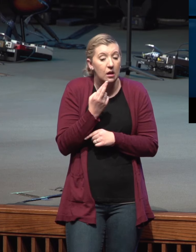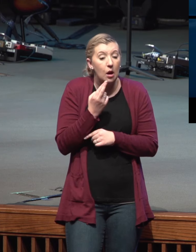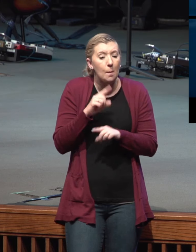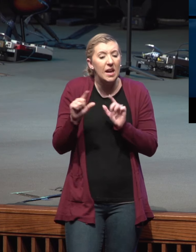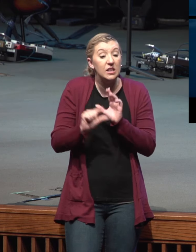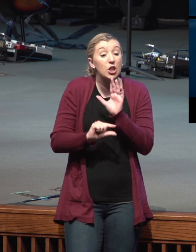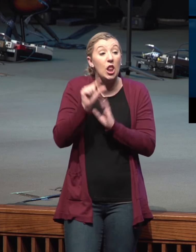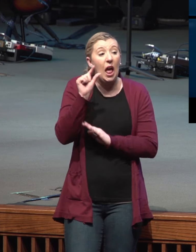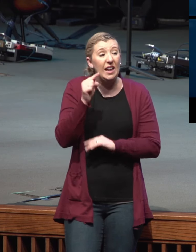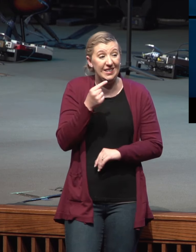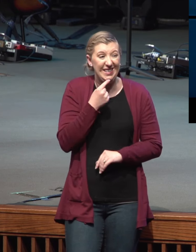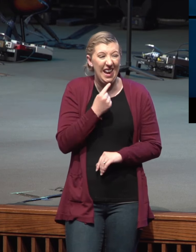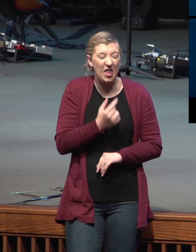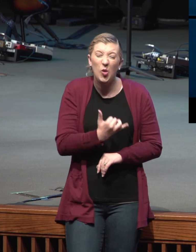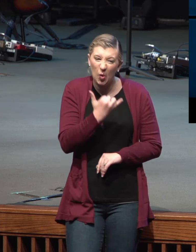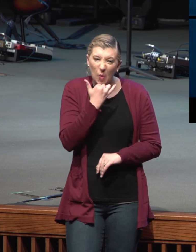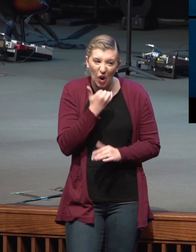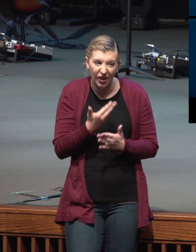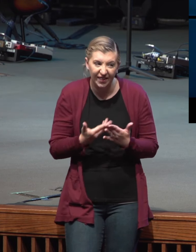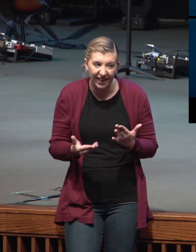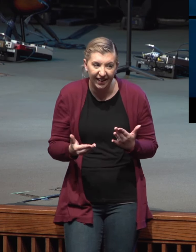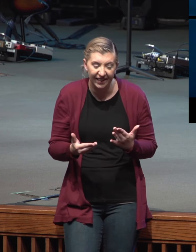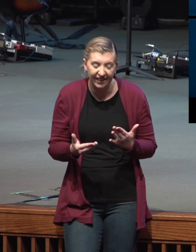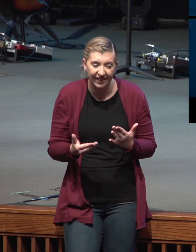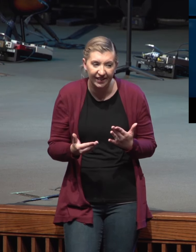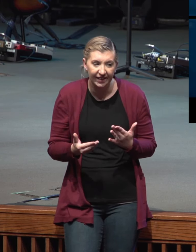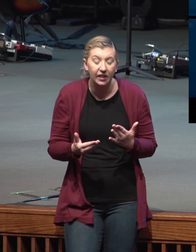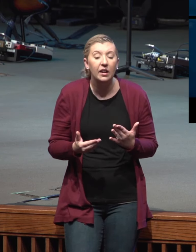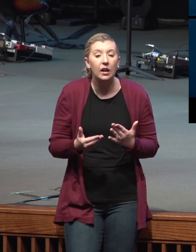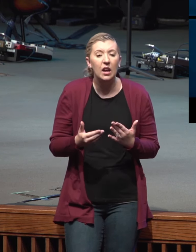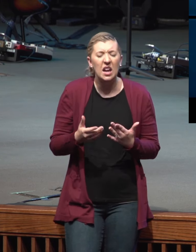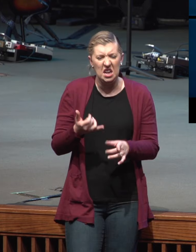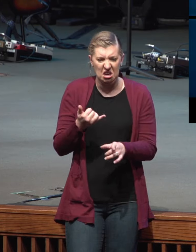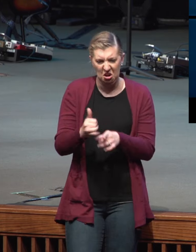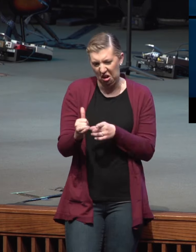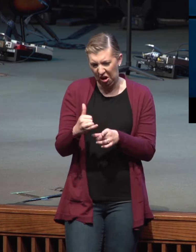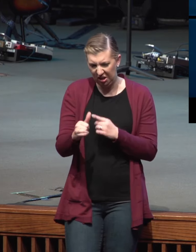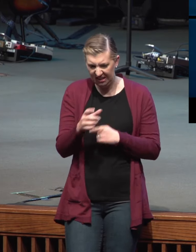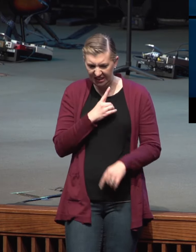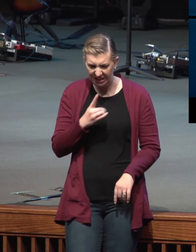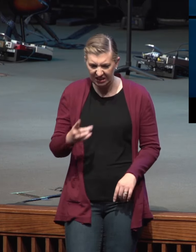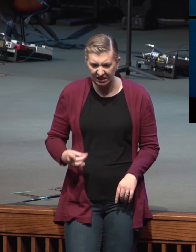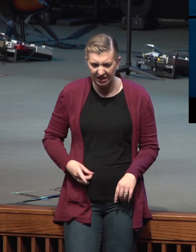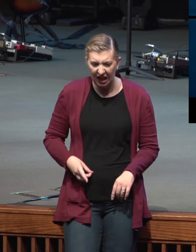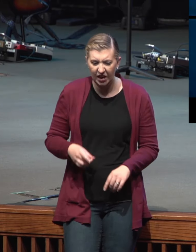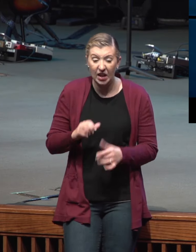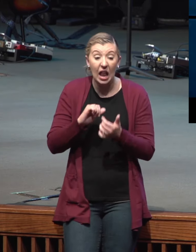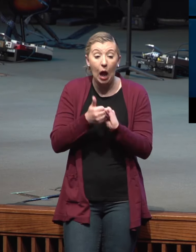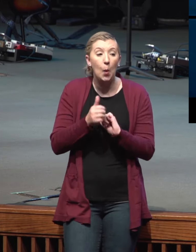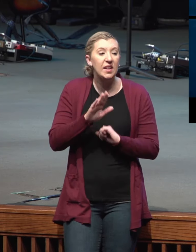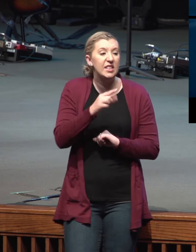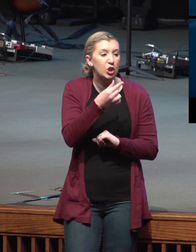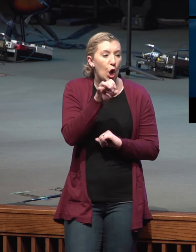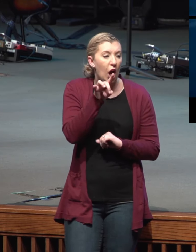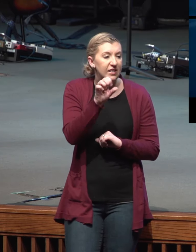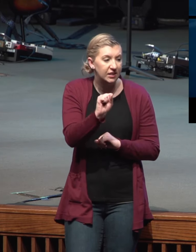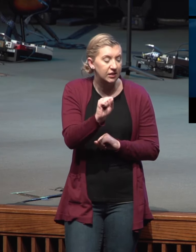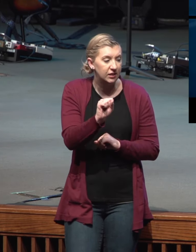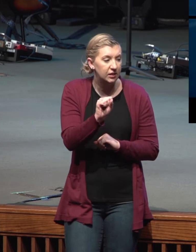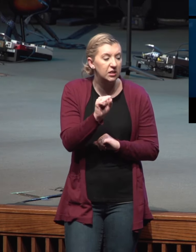But Goliath said the wrong thing. He curses David by his gods,